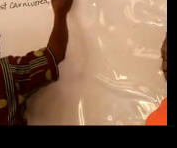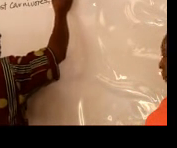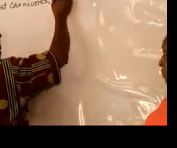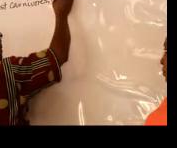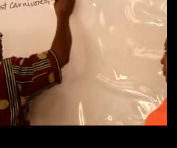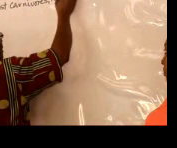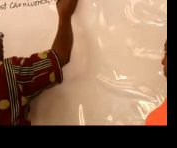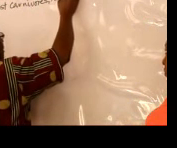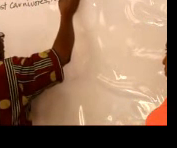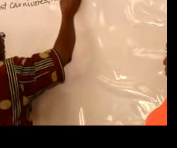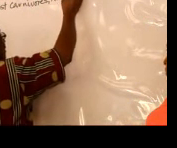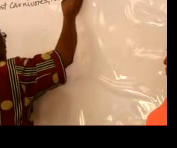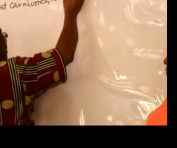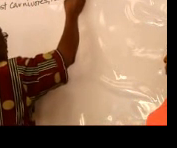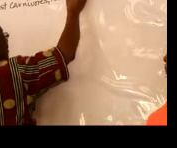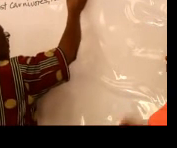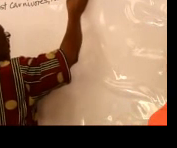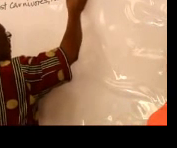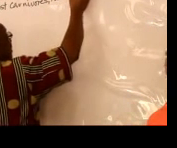he hunts